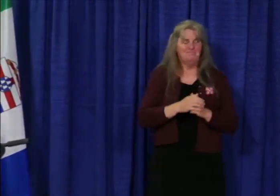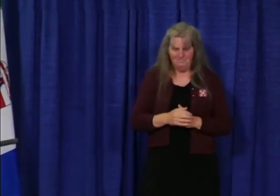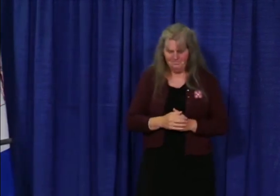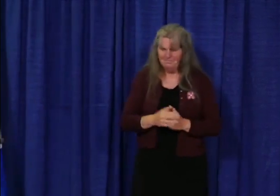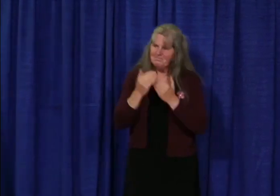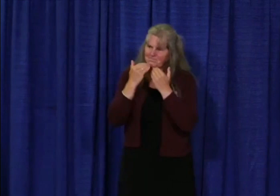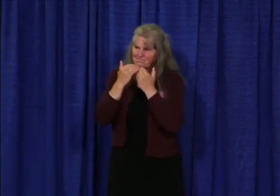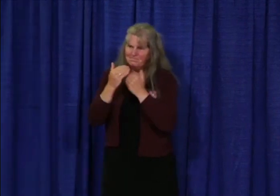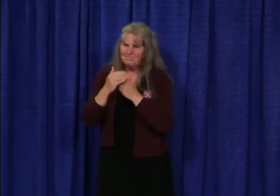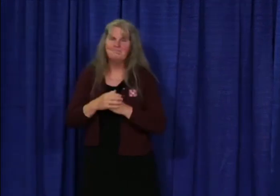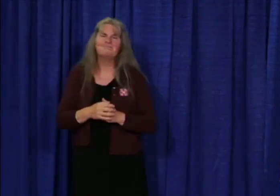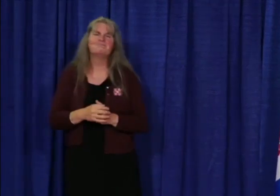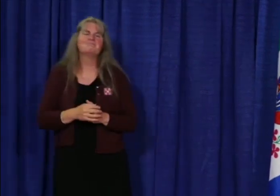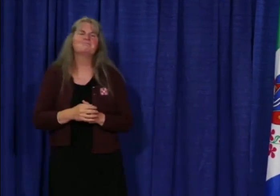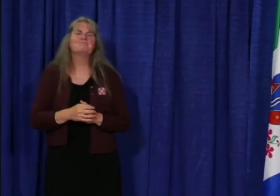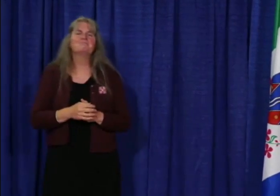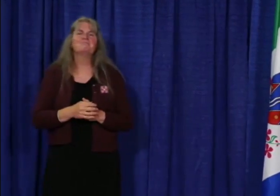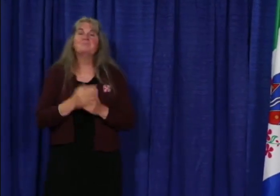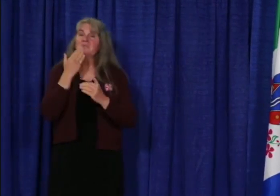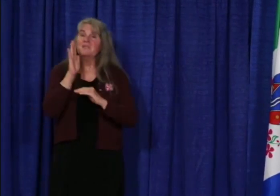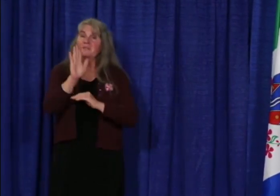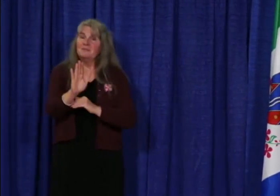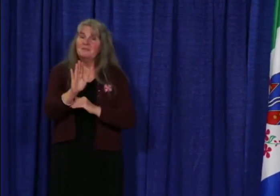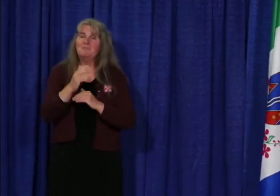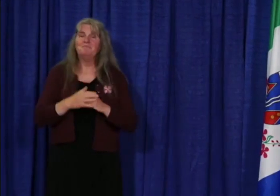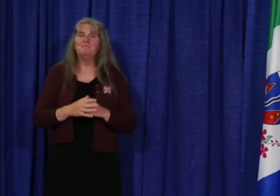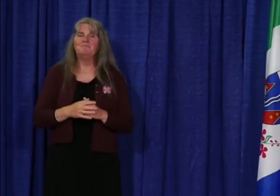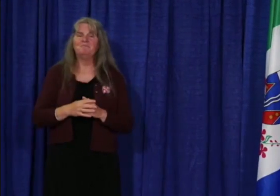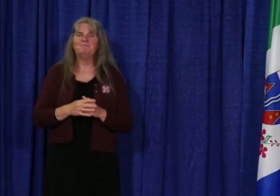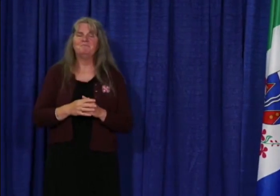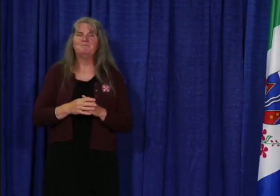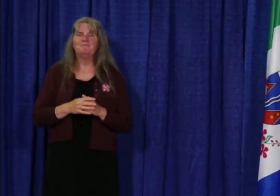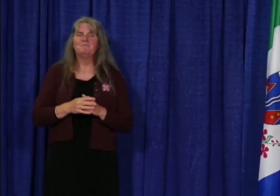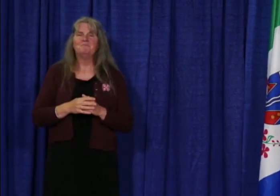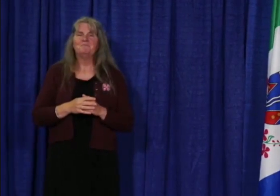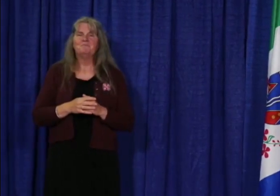Thank you, Premier. And good afternoon, bon après-midi.